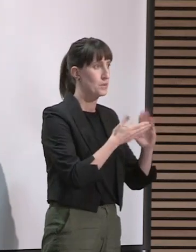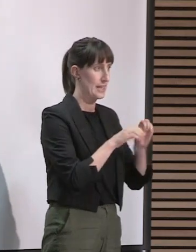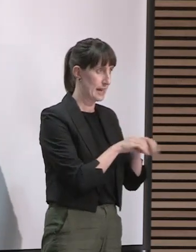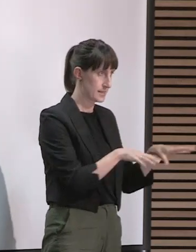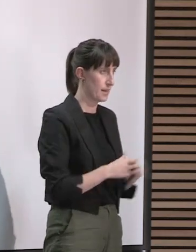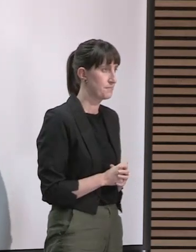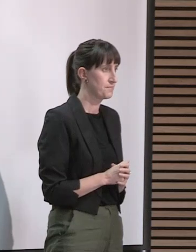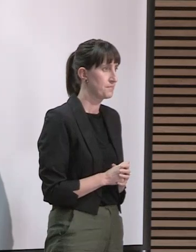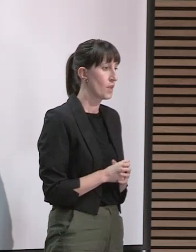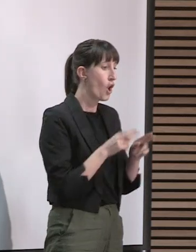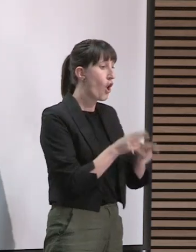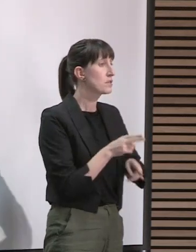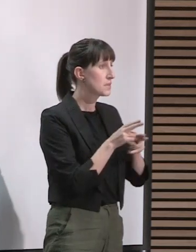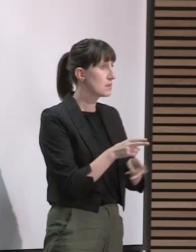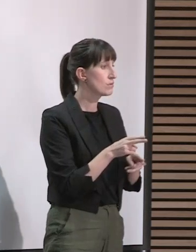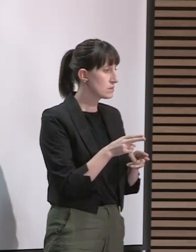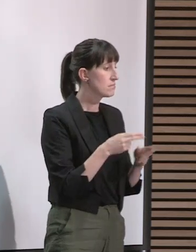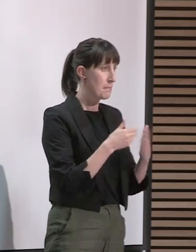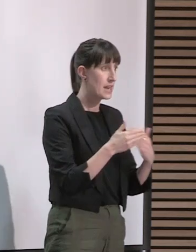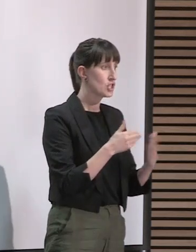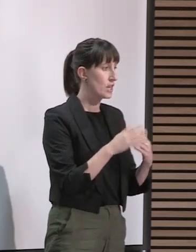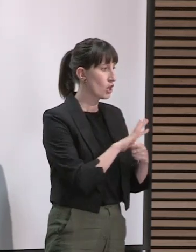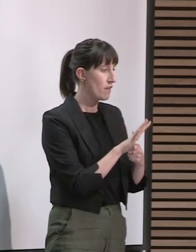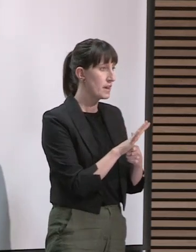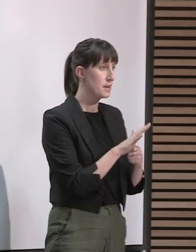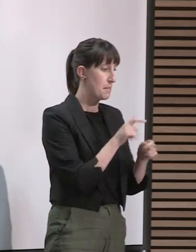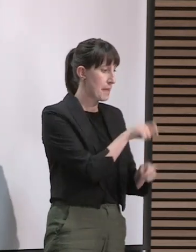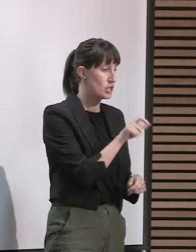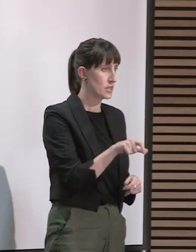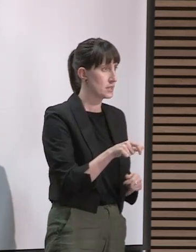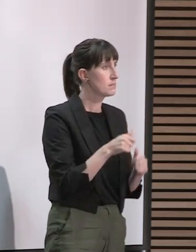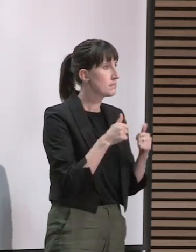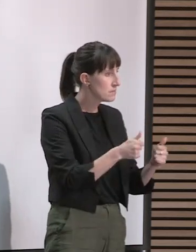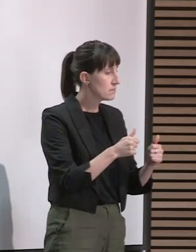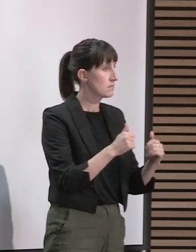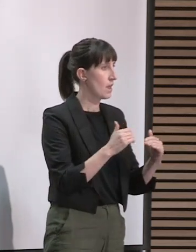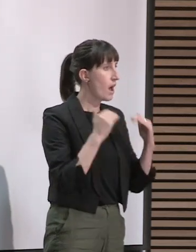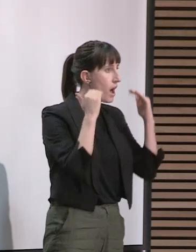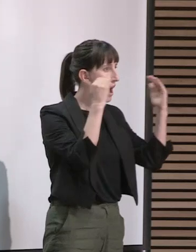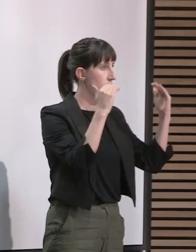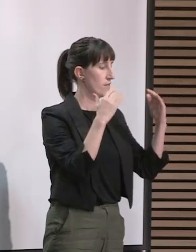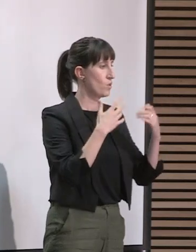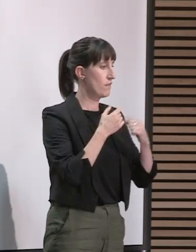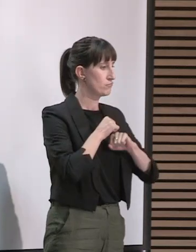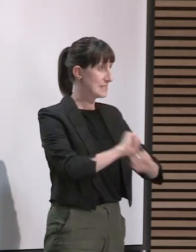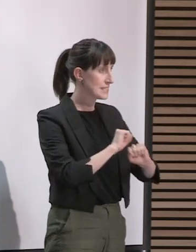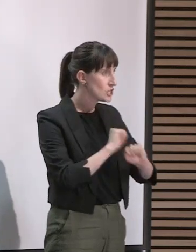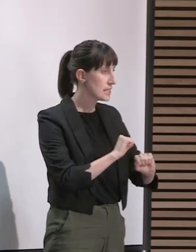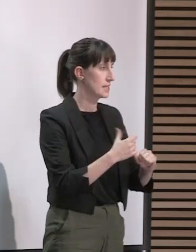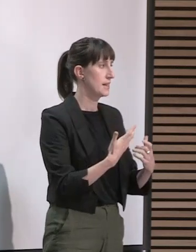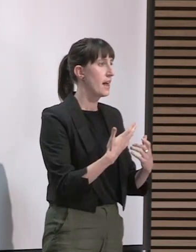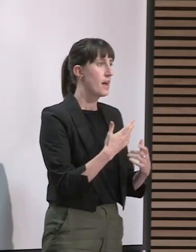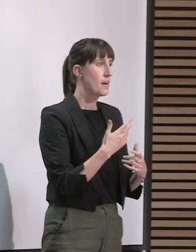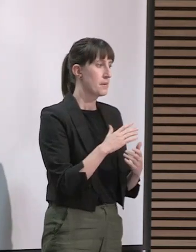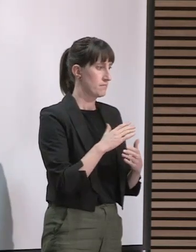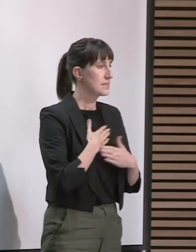hospitals continue to manage the COVID-19 patients with full infection prevention and control, so they remain safe places for